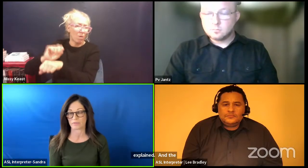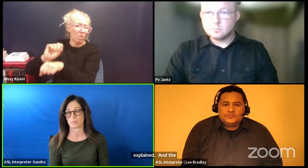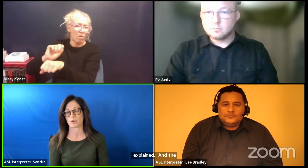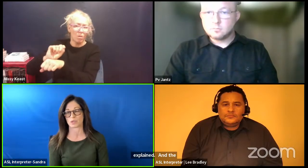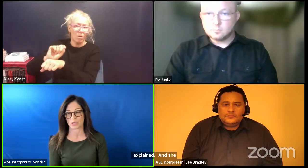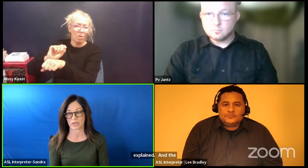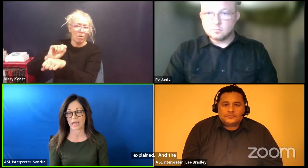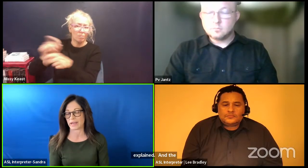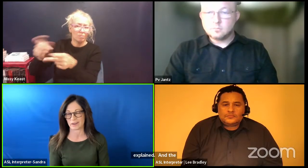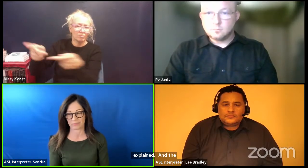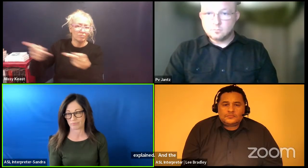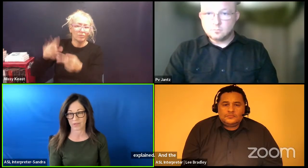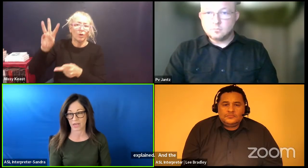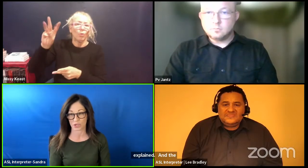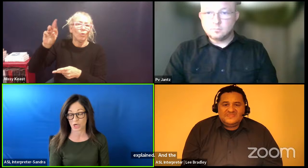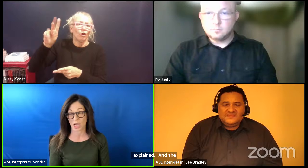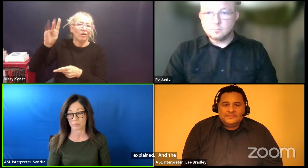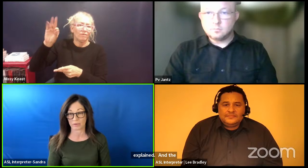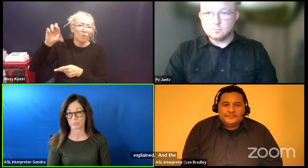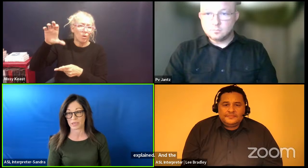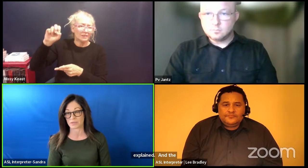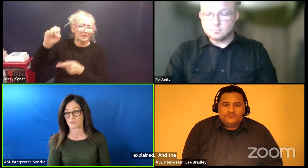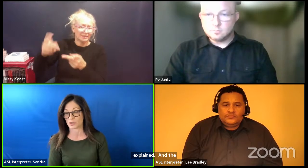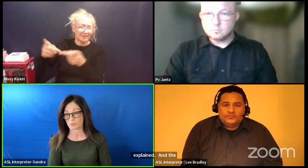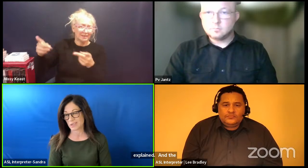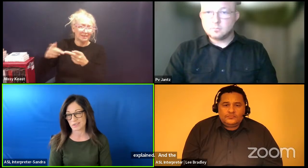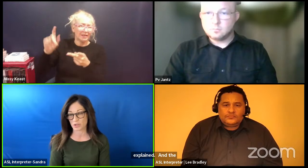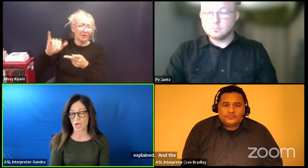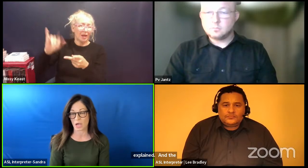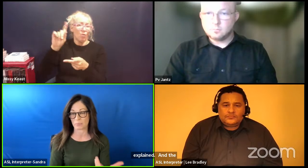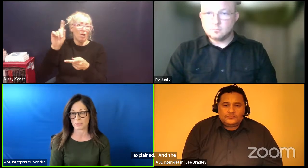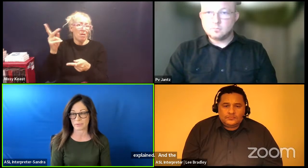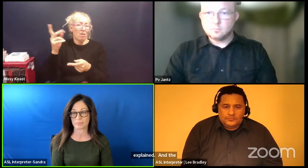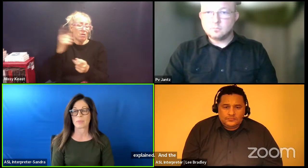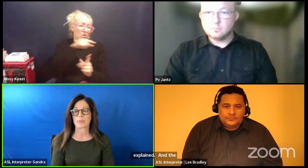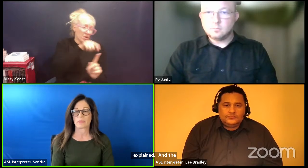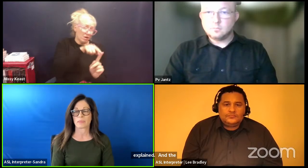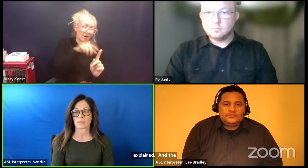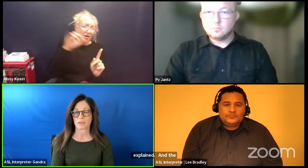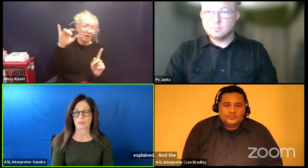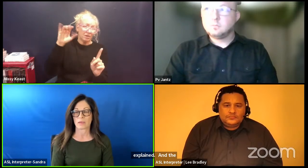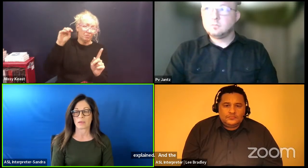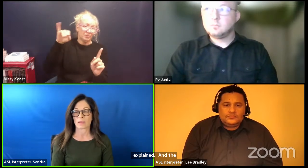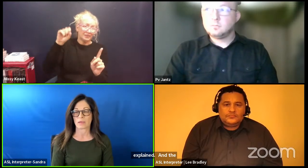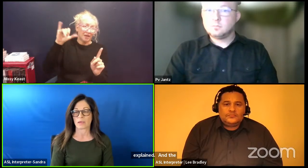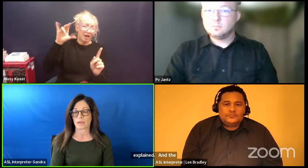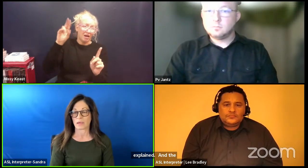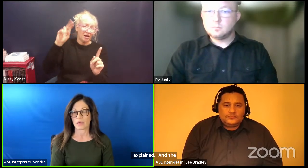conflict of the person at a job, a place of job.